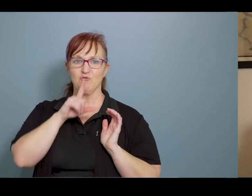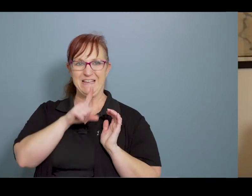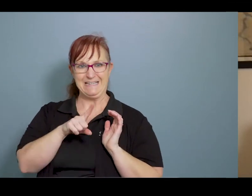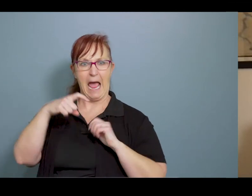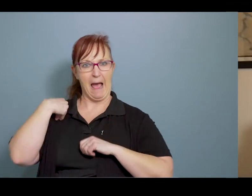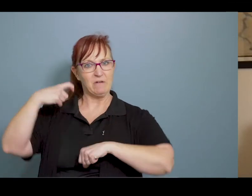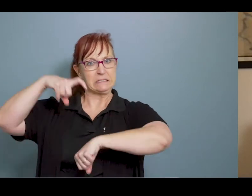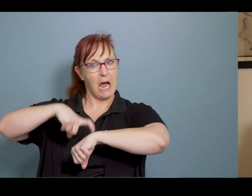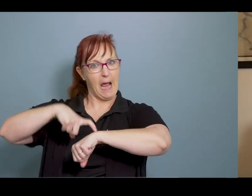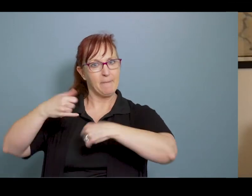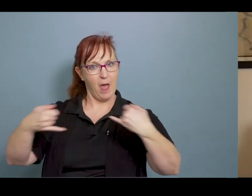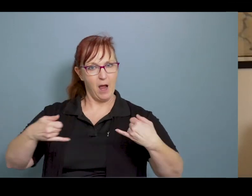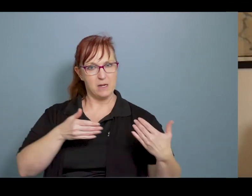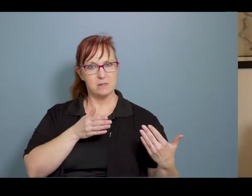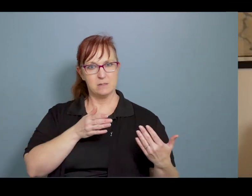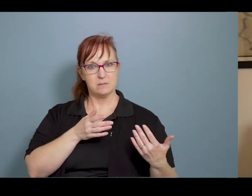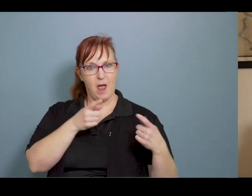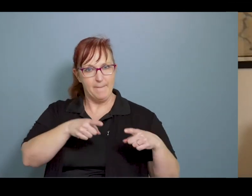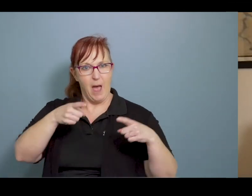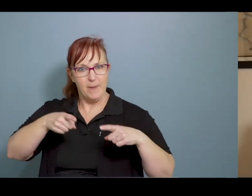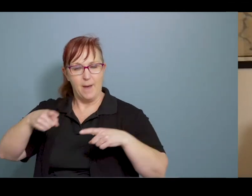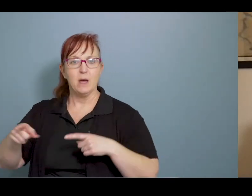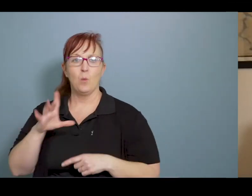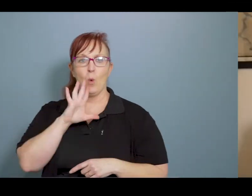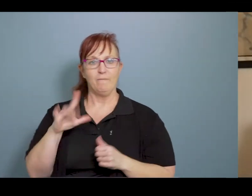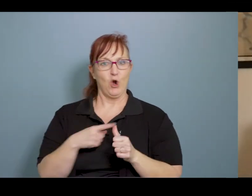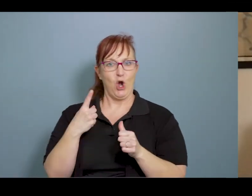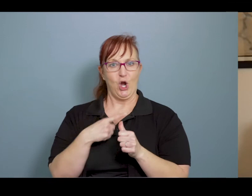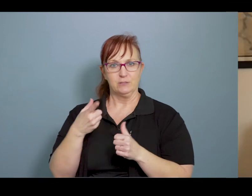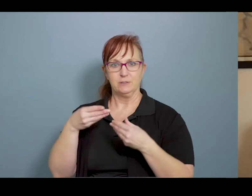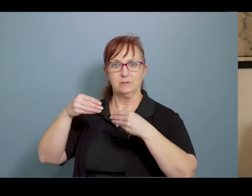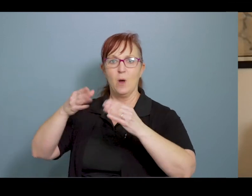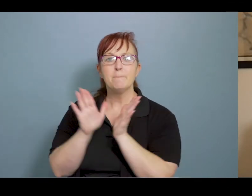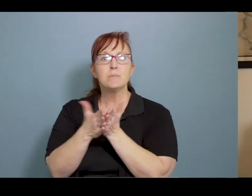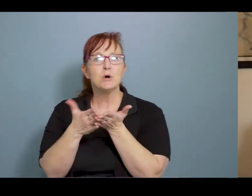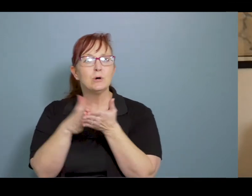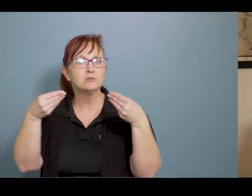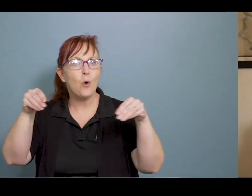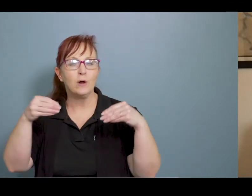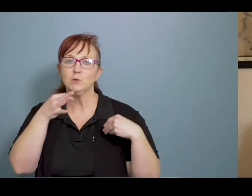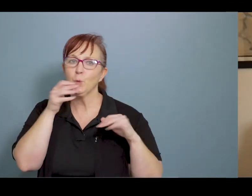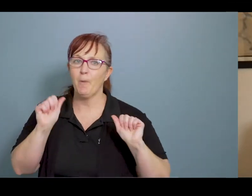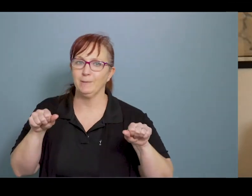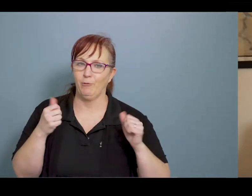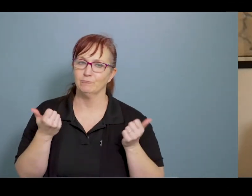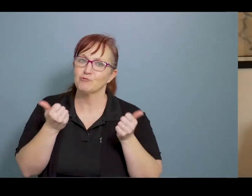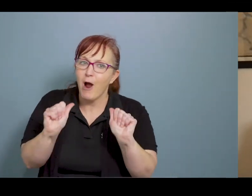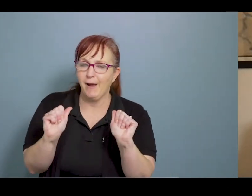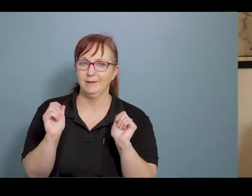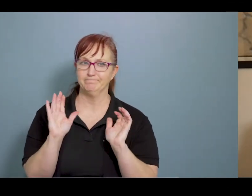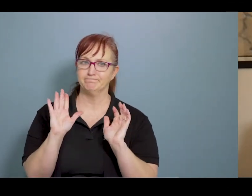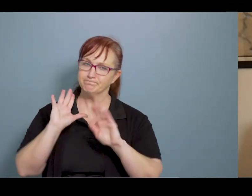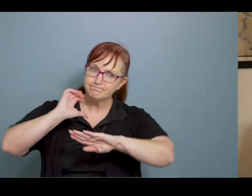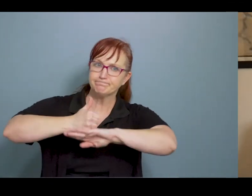of, and we'll be working with Jason in the bookstore to get apparel items in there just as soon as we can.